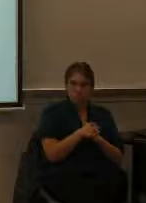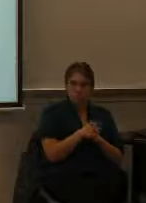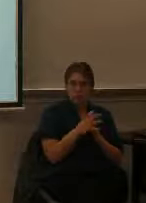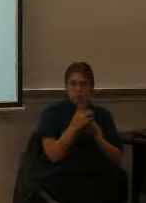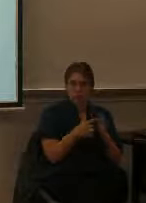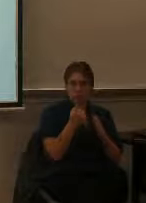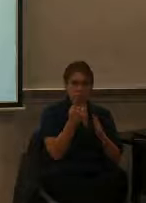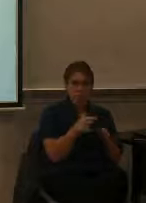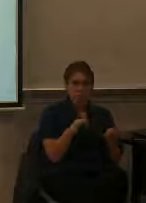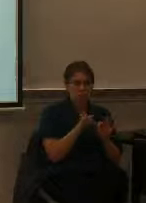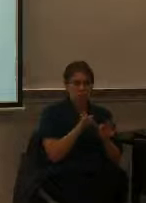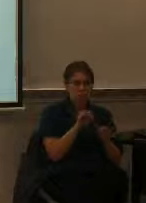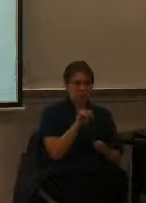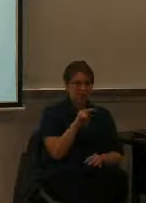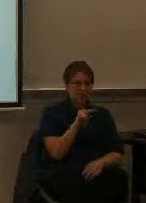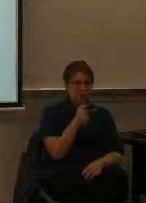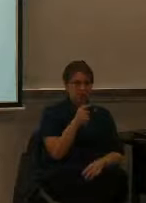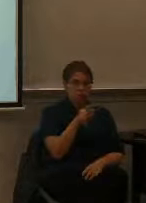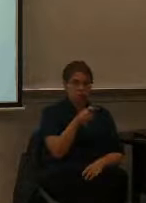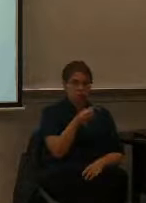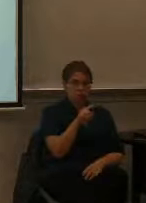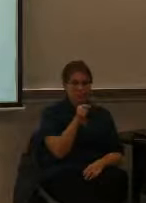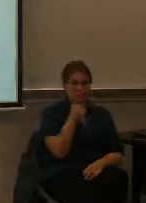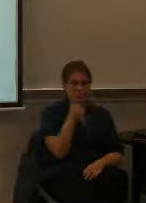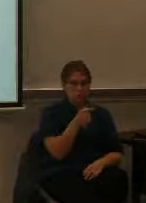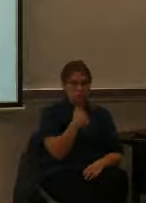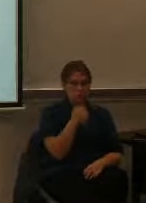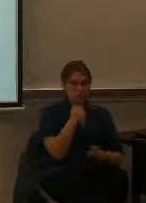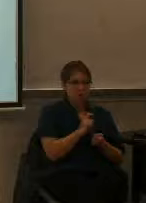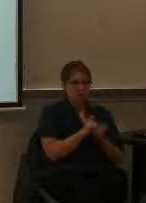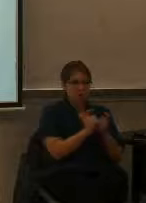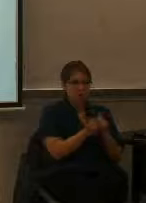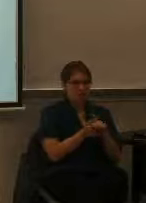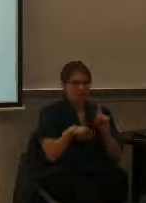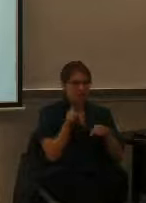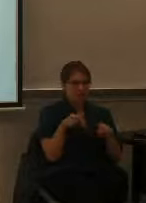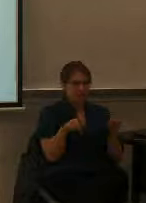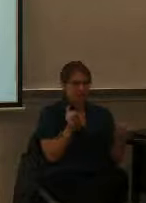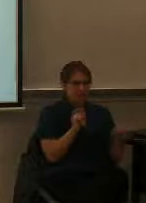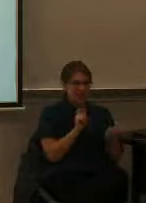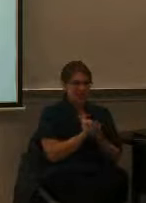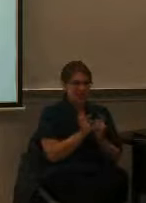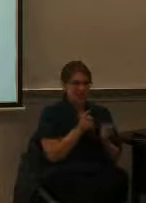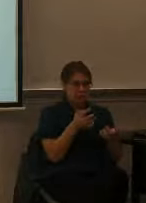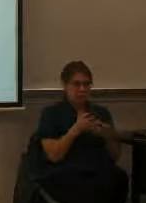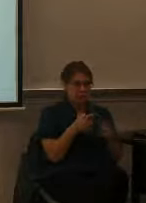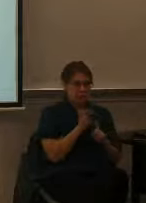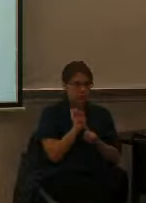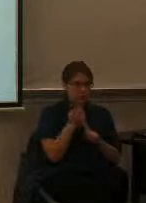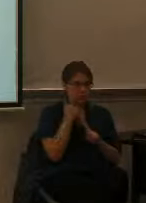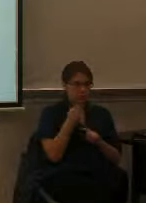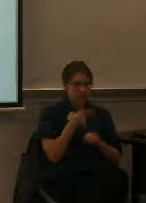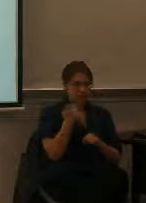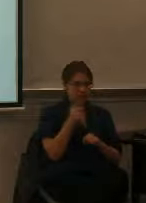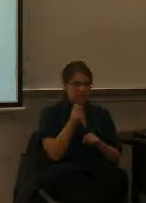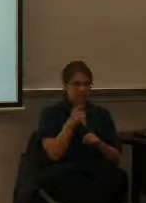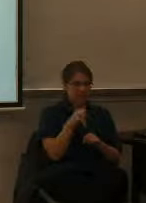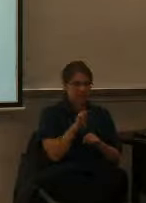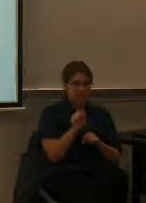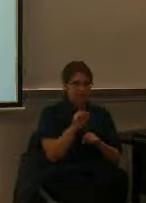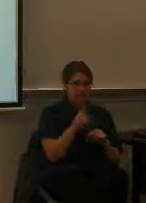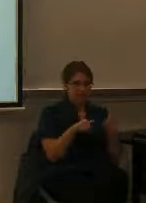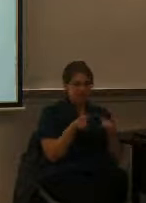What's one of the key ingredients we have for evolving diverse adaptations to the environment, where we see high degrees of diversity